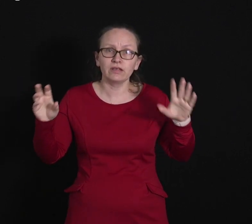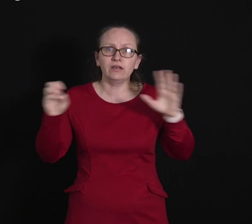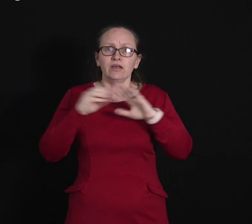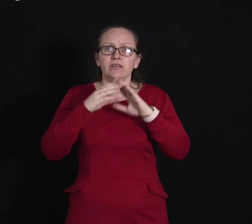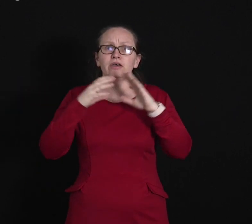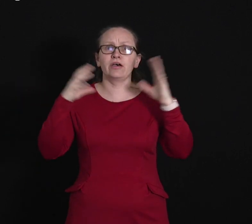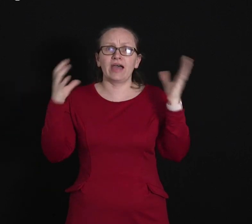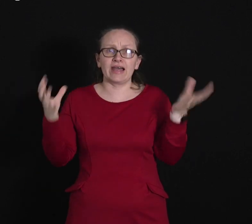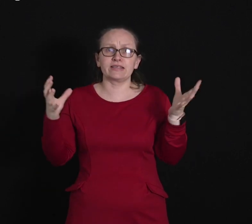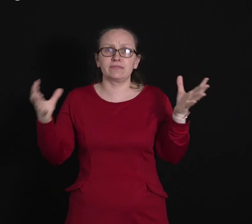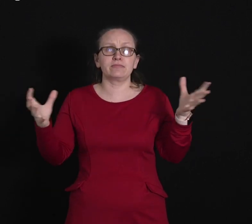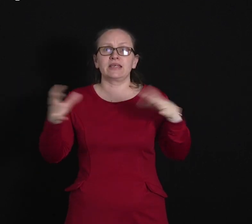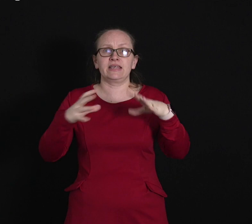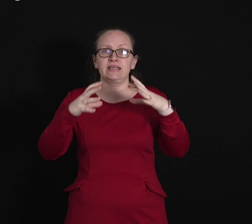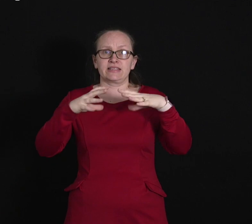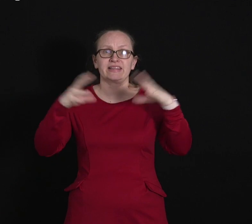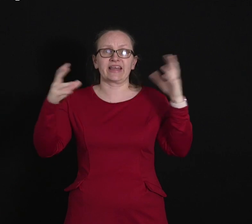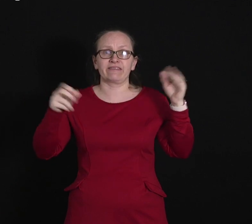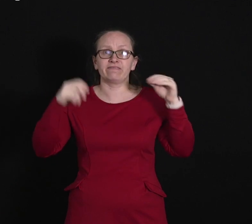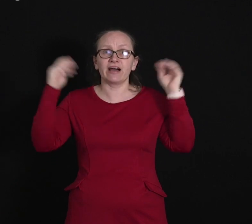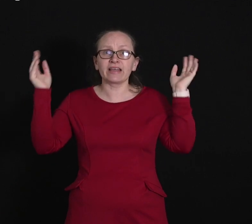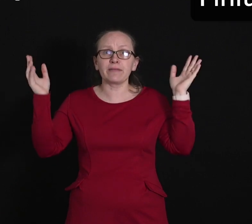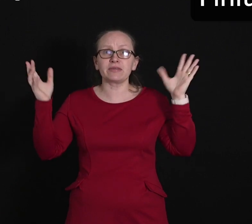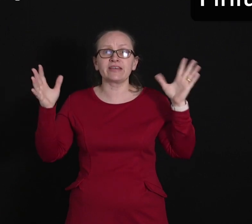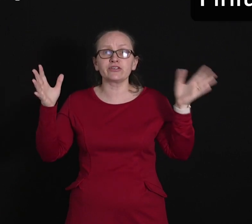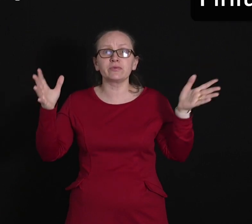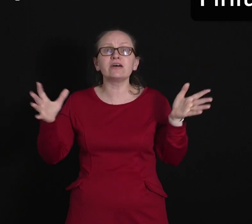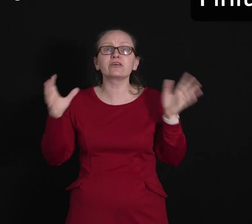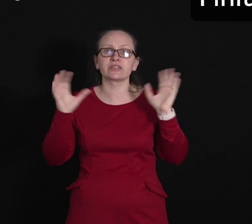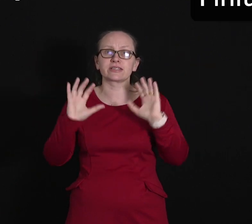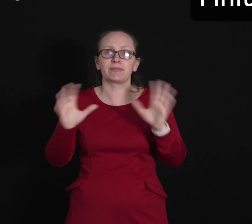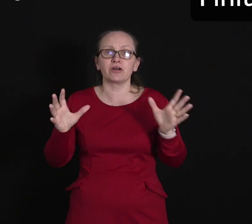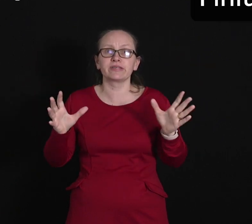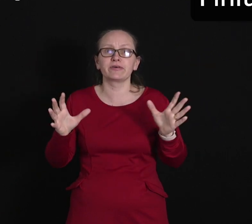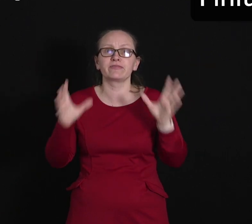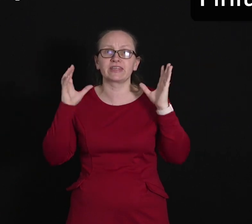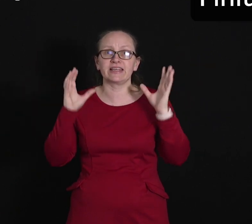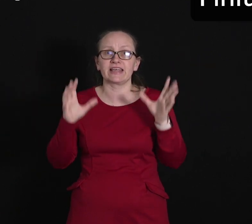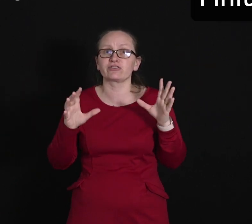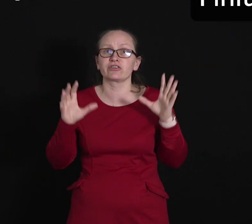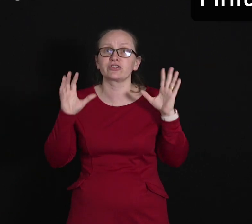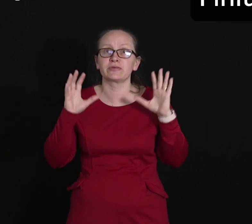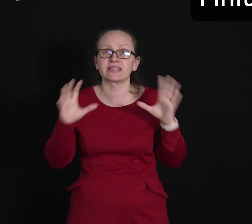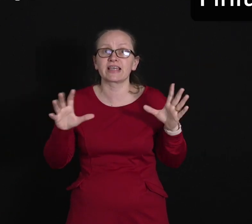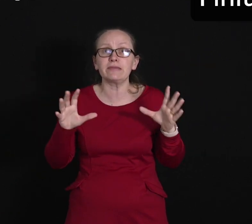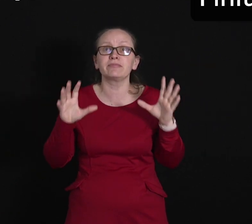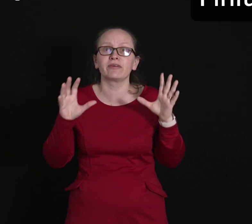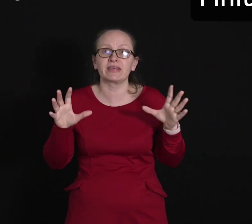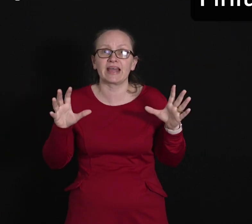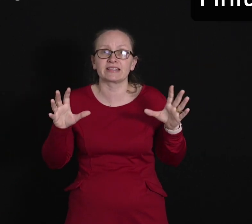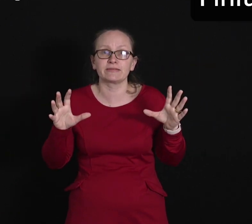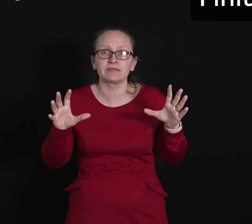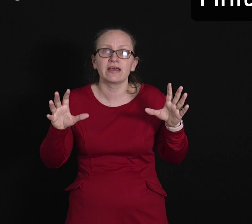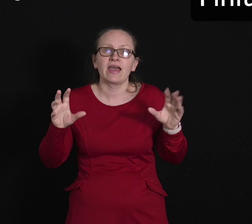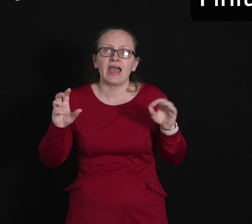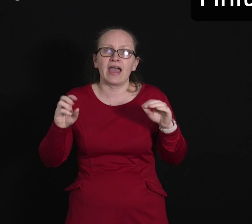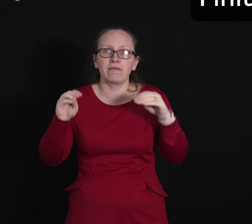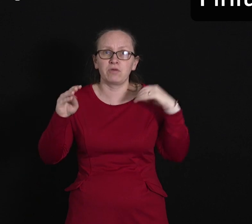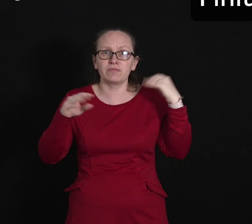The atom is like a finite potential well because it's possible for the electrons to escape from the atom and what